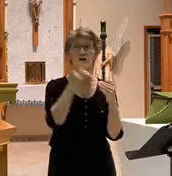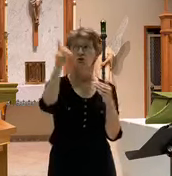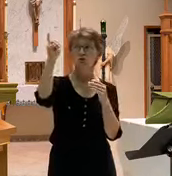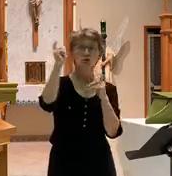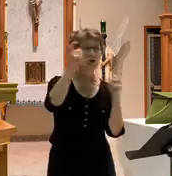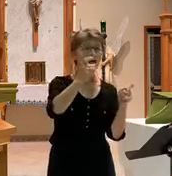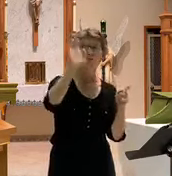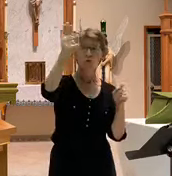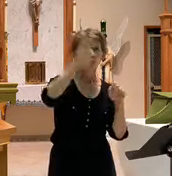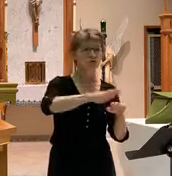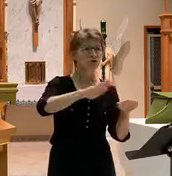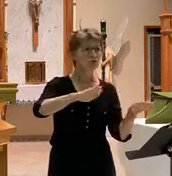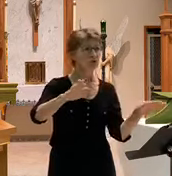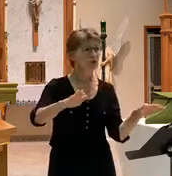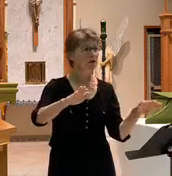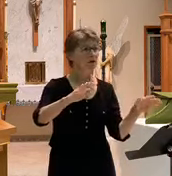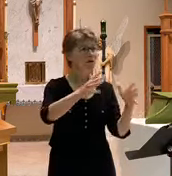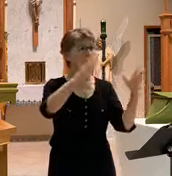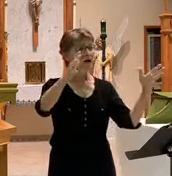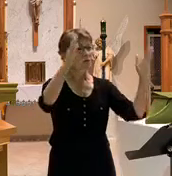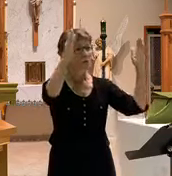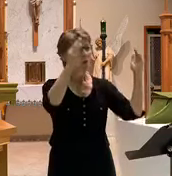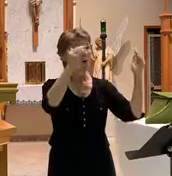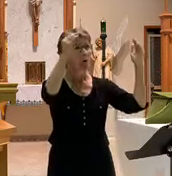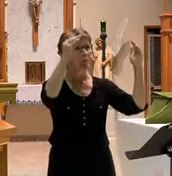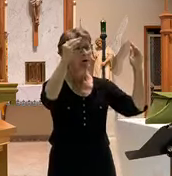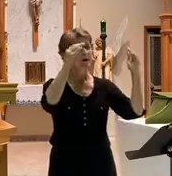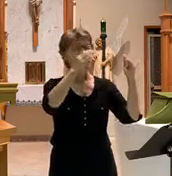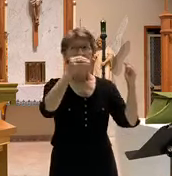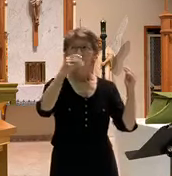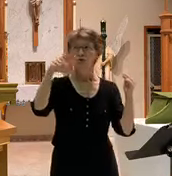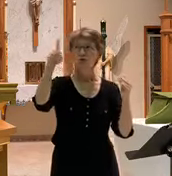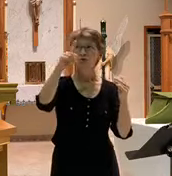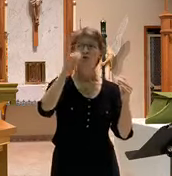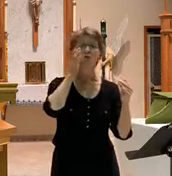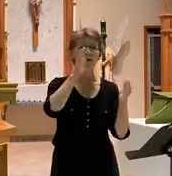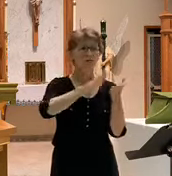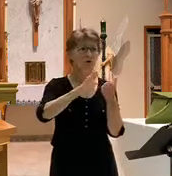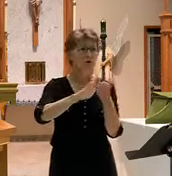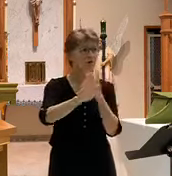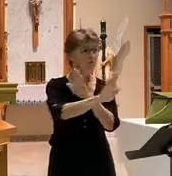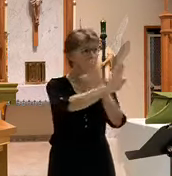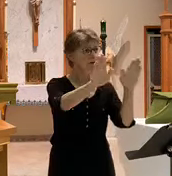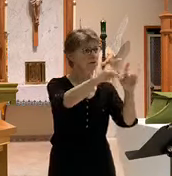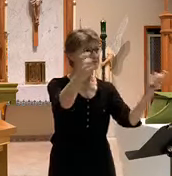good ground for hope, that you would permit repentance for their sins.